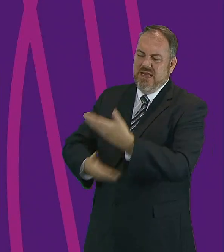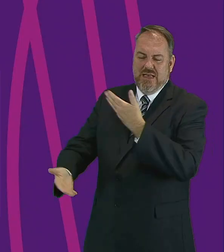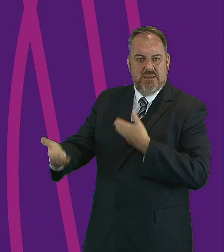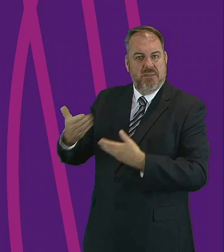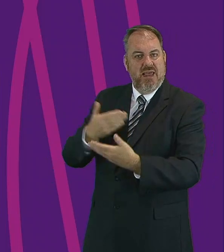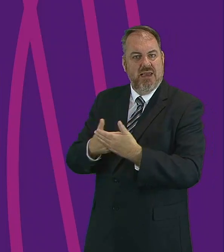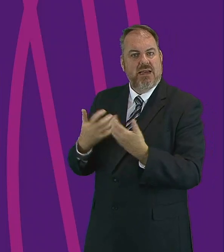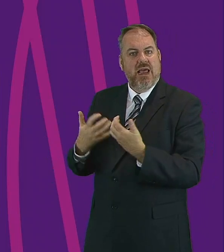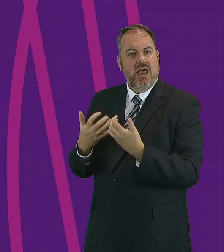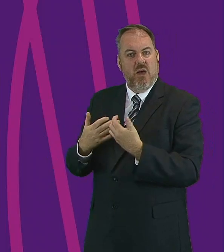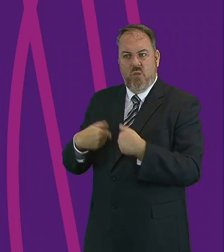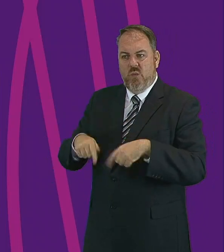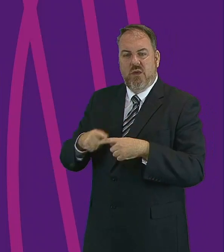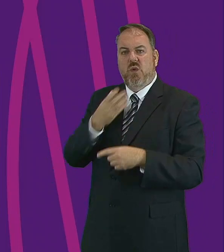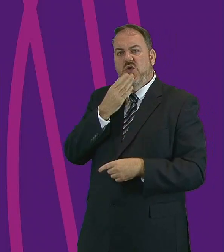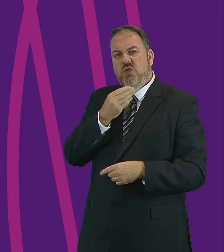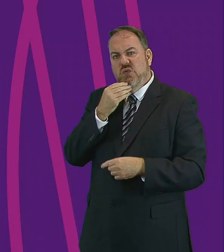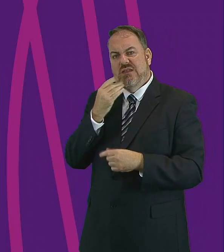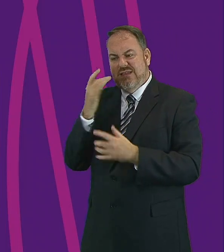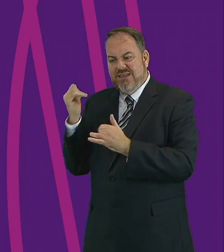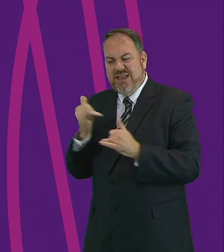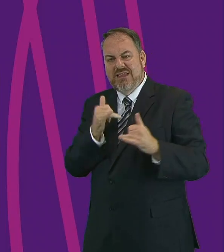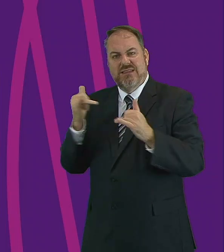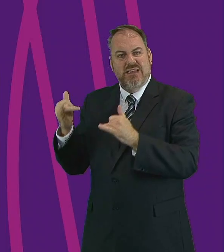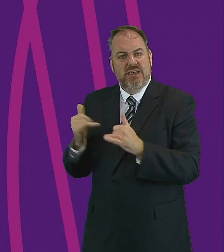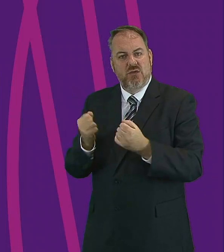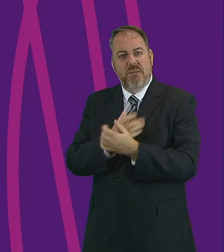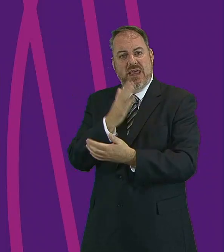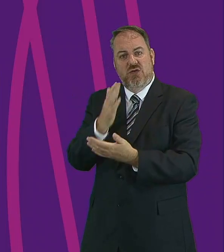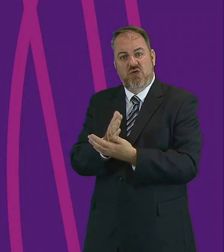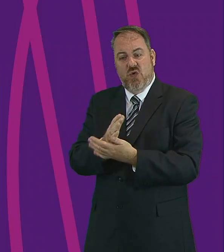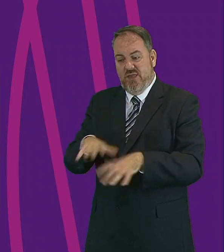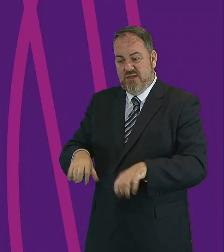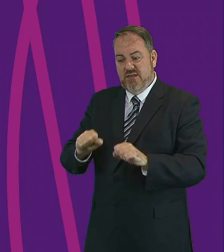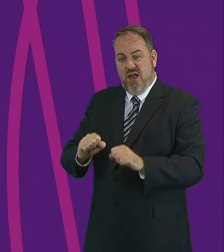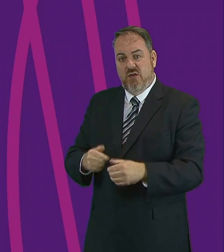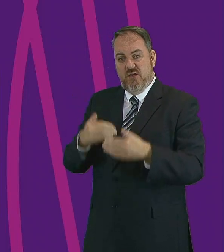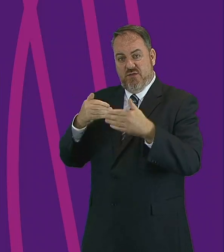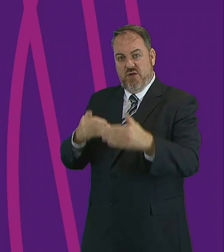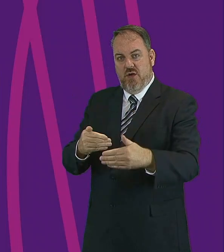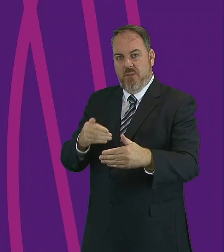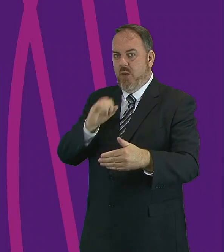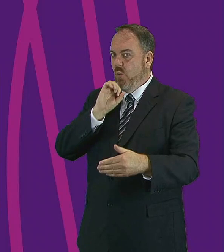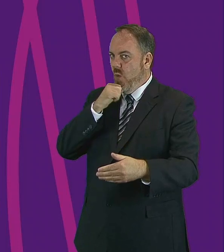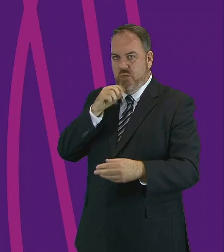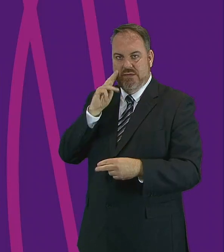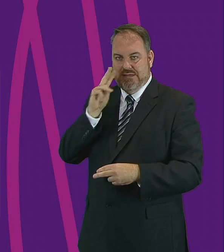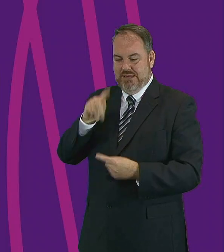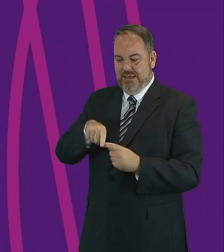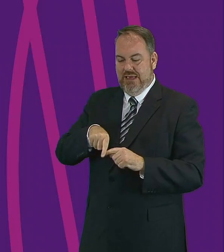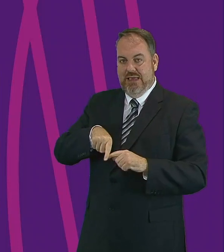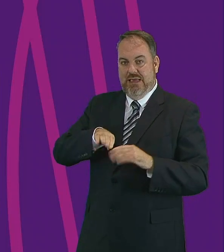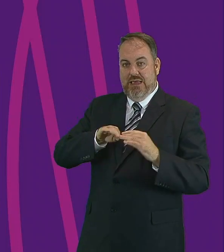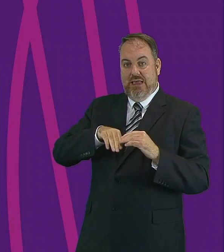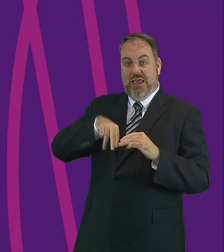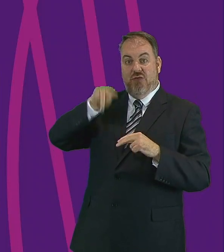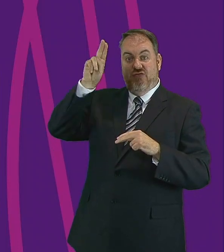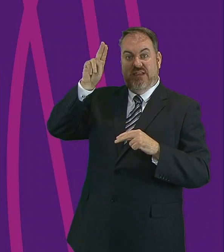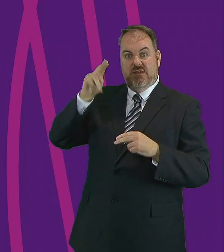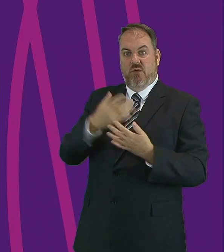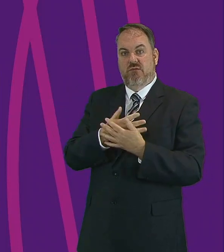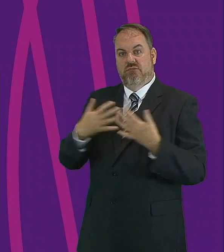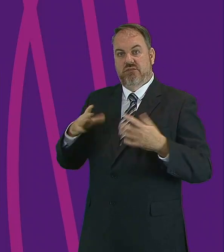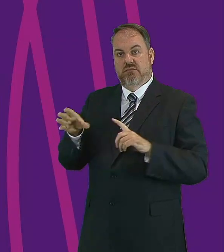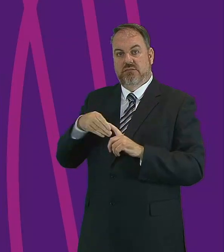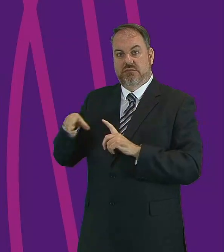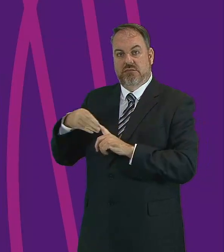role testing will play in ensuring that the start of term won't increase the risk to communities or to university staff?